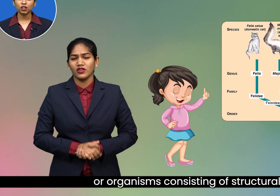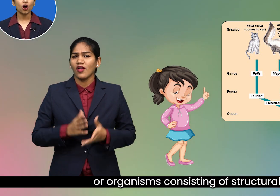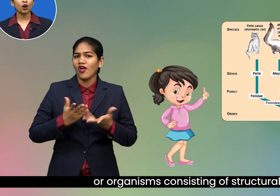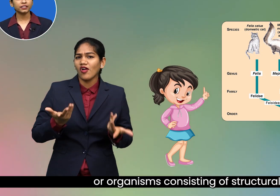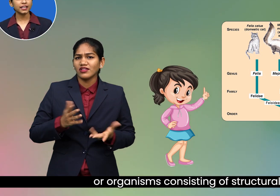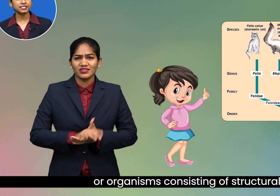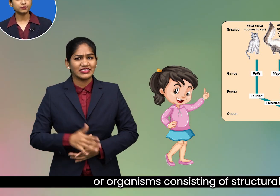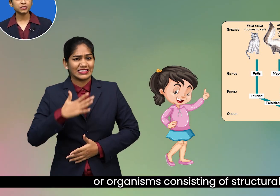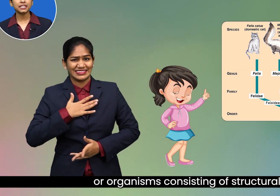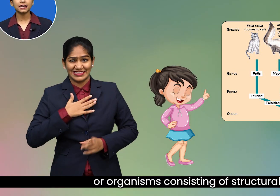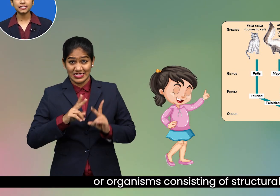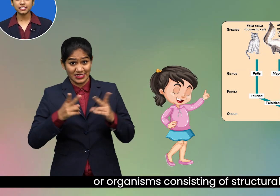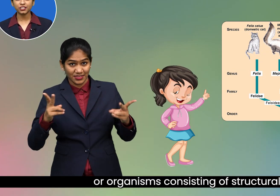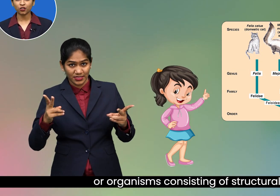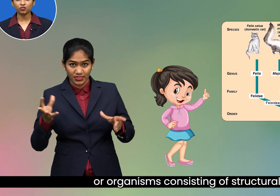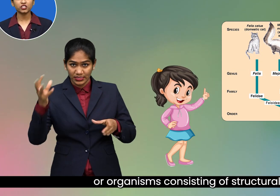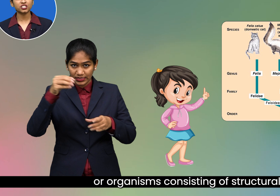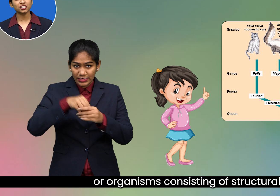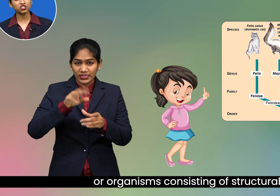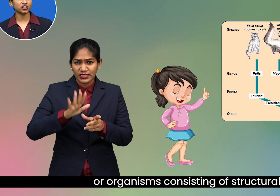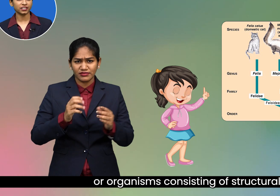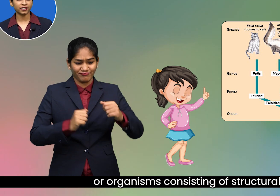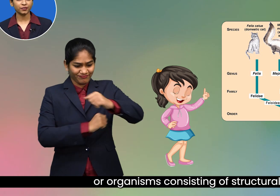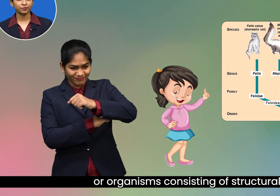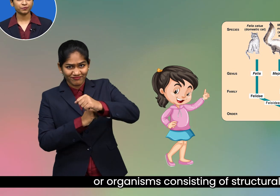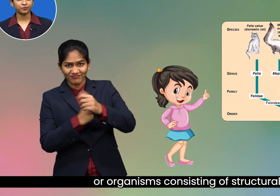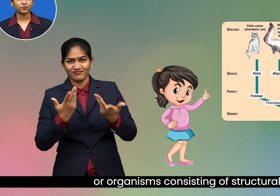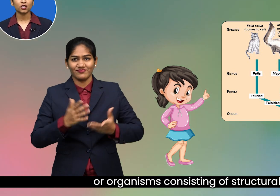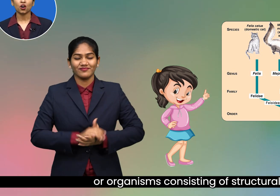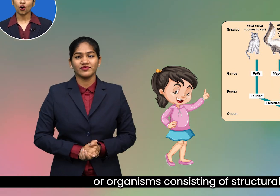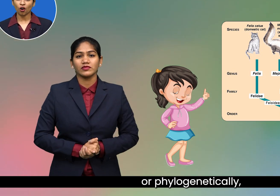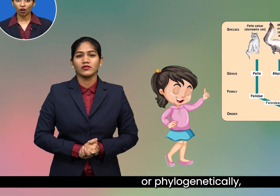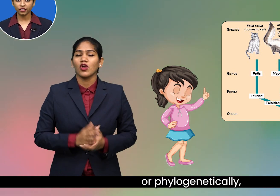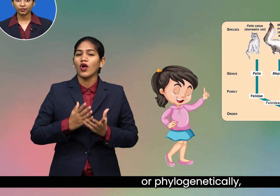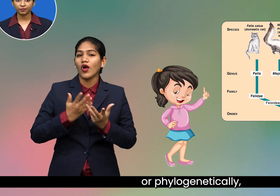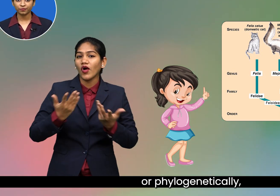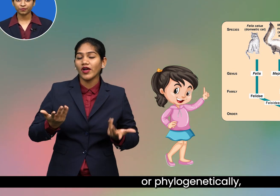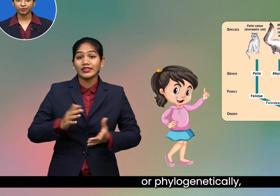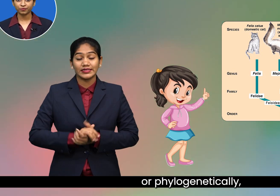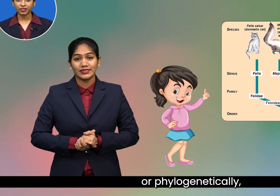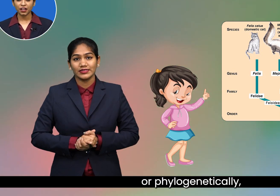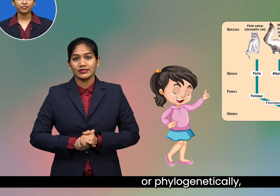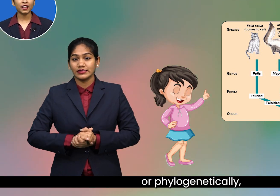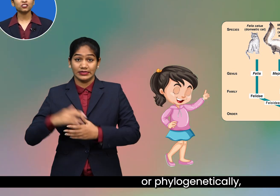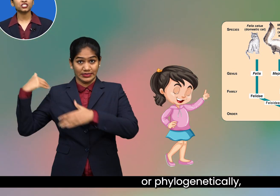or organisms consisting of structurally or